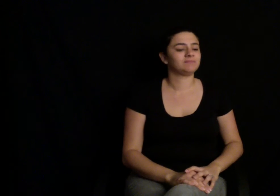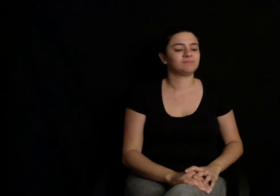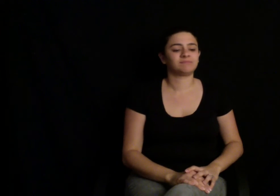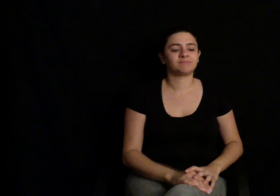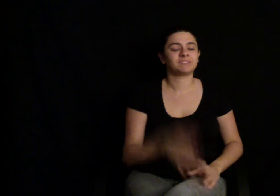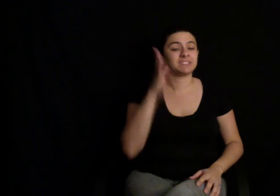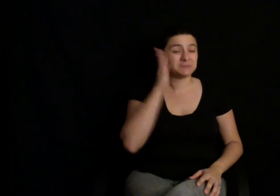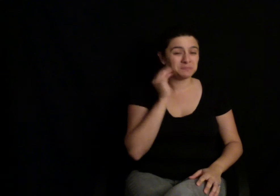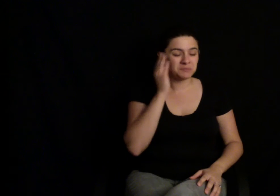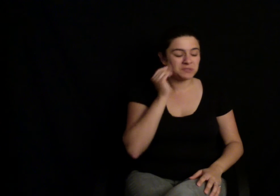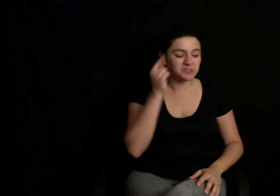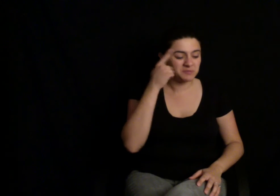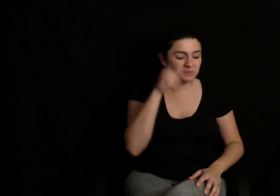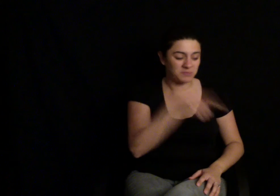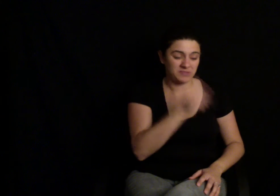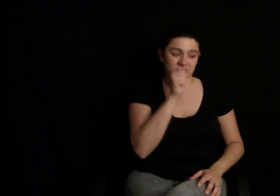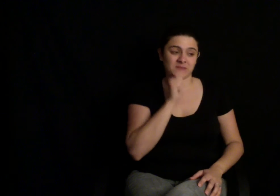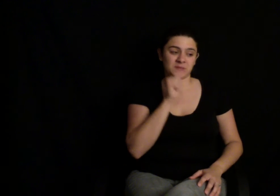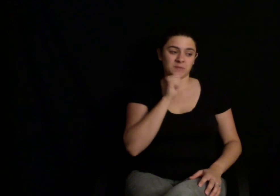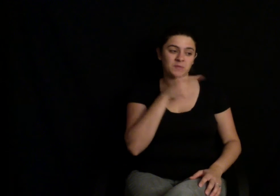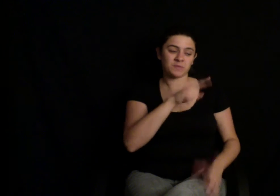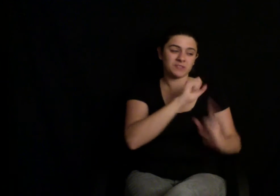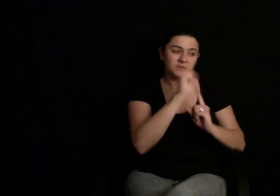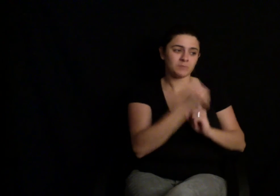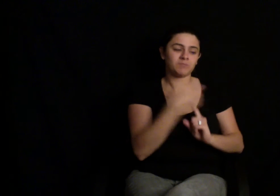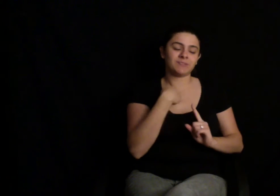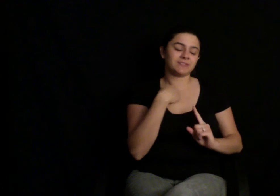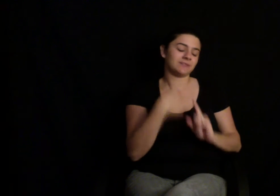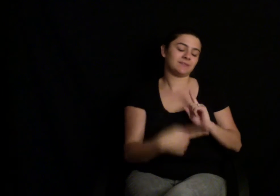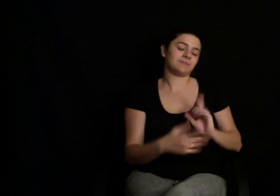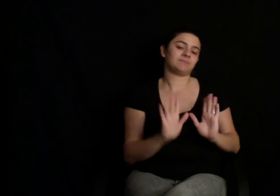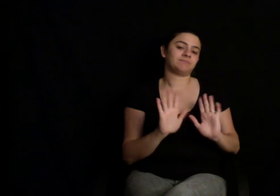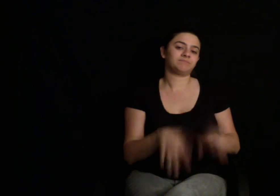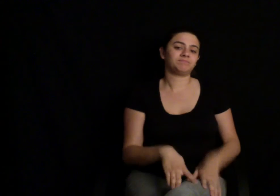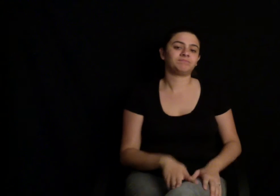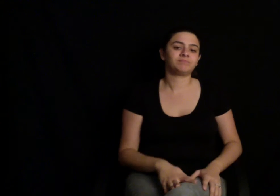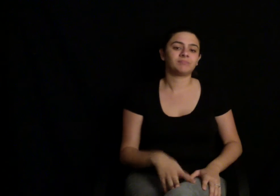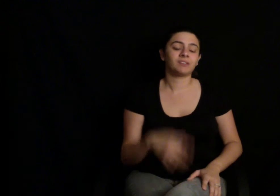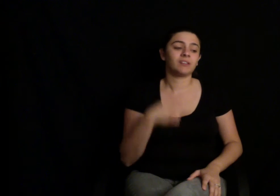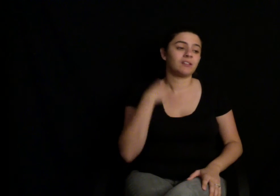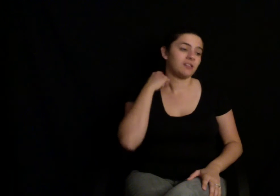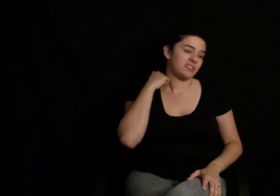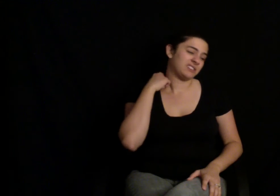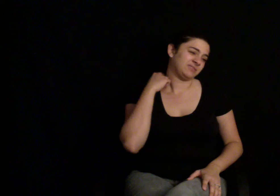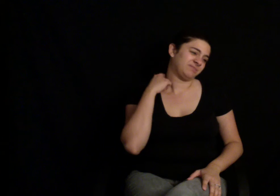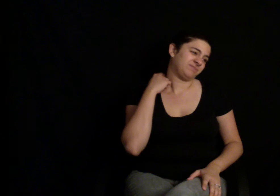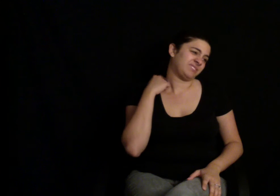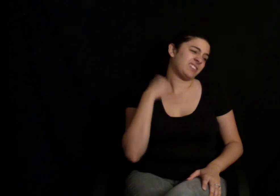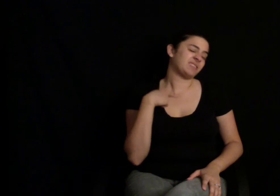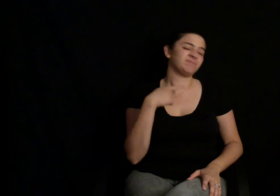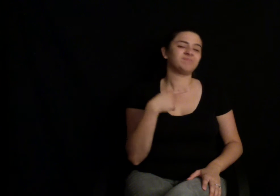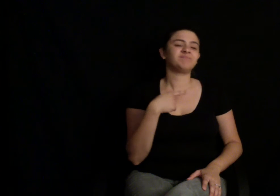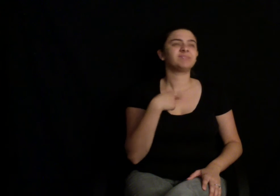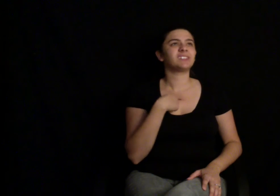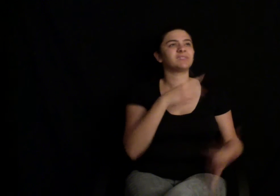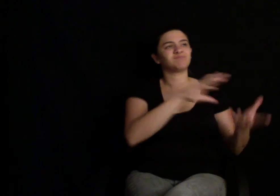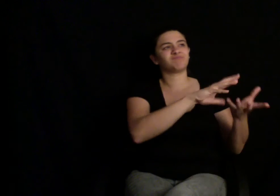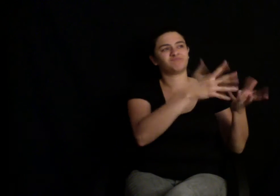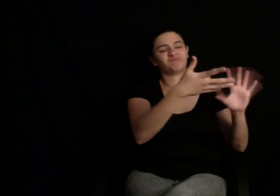to handle the situation, and I believe I kind of tanked it. I kind of messed up a little bit. But